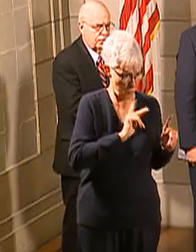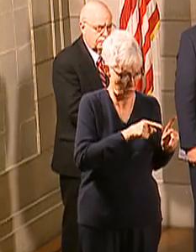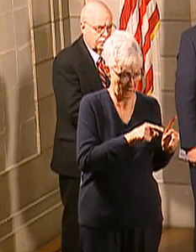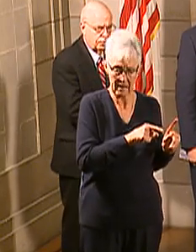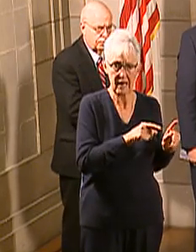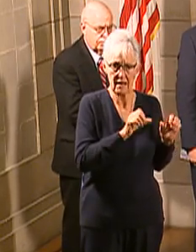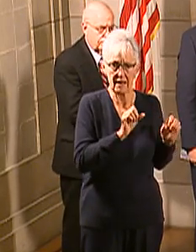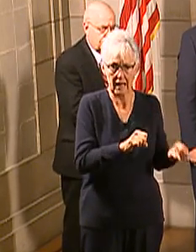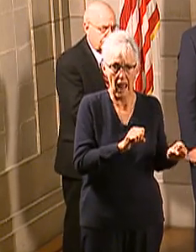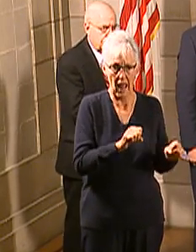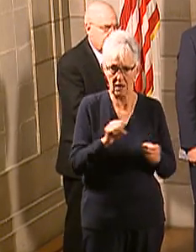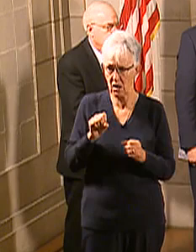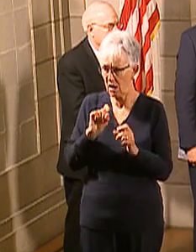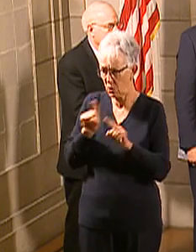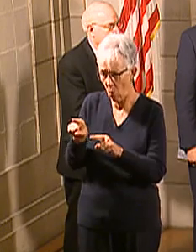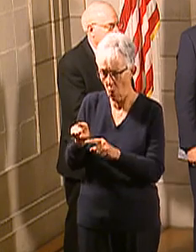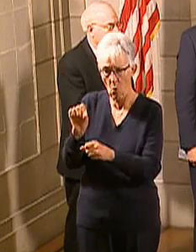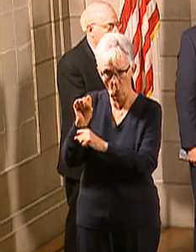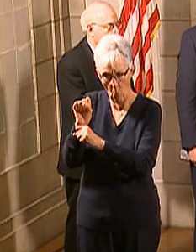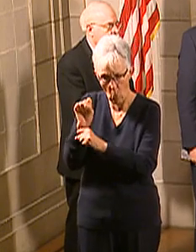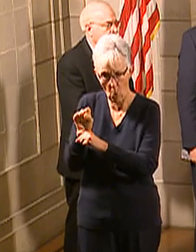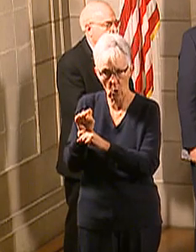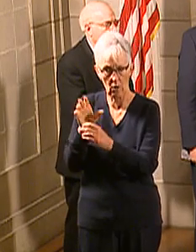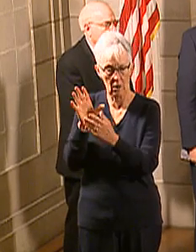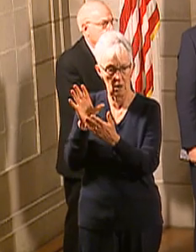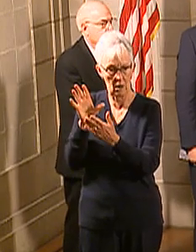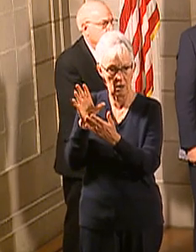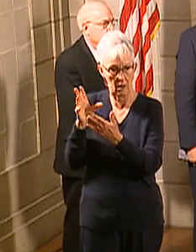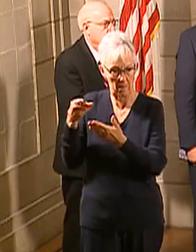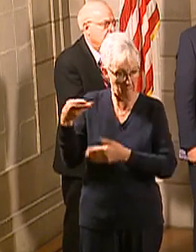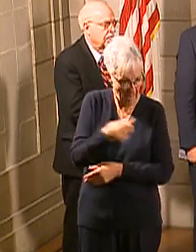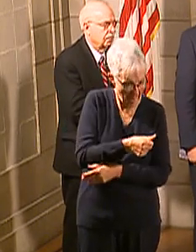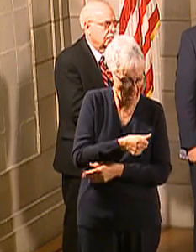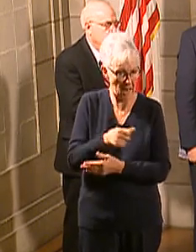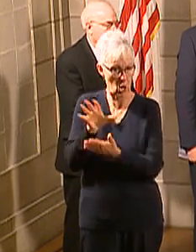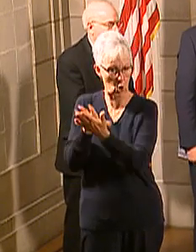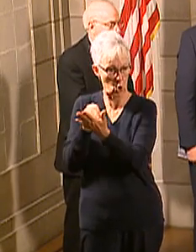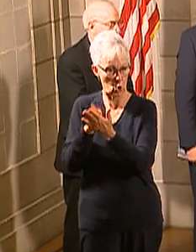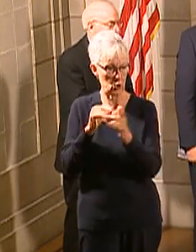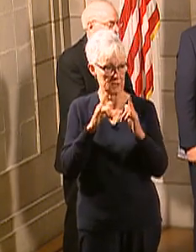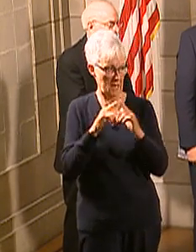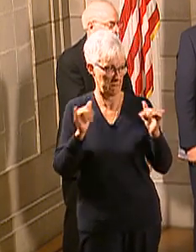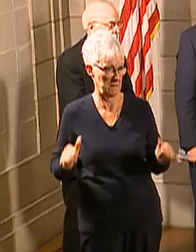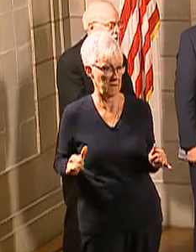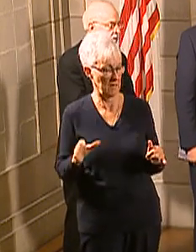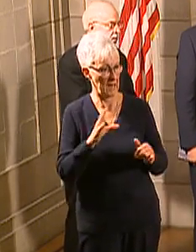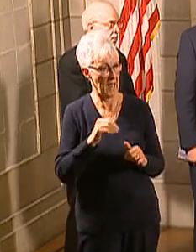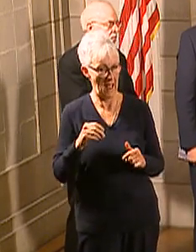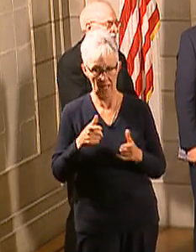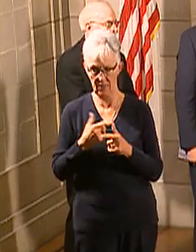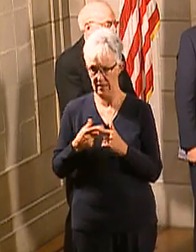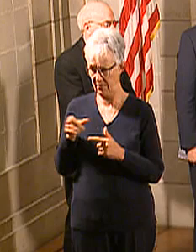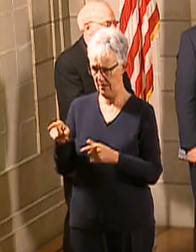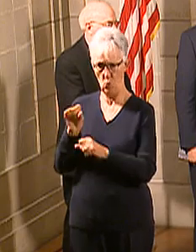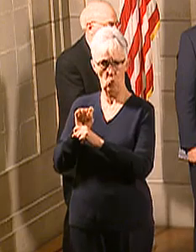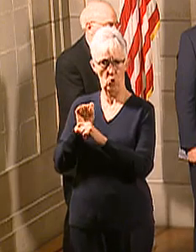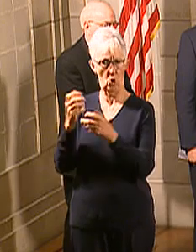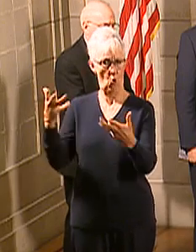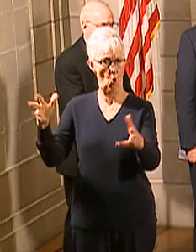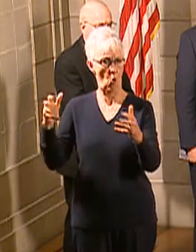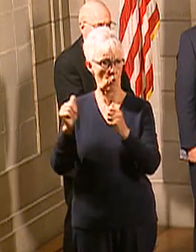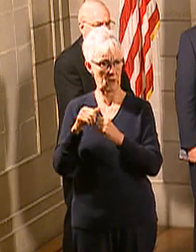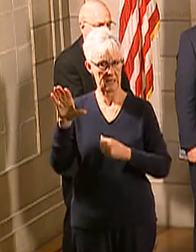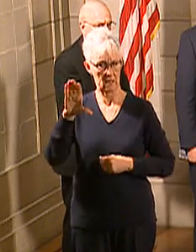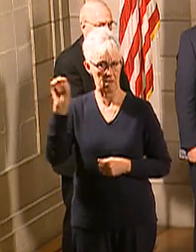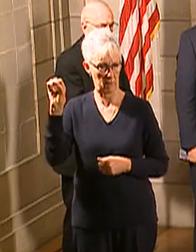learn, and then also, if we think about that post-secondary education, to be able to make that connection with a company that they can then have a